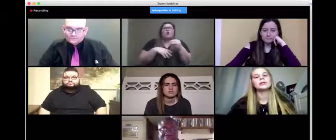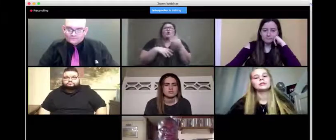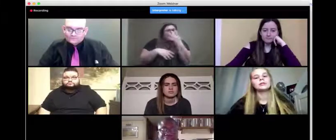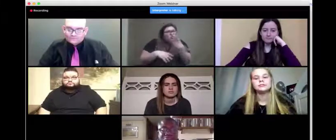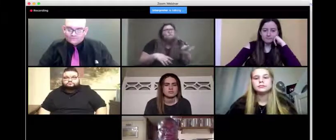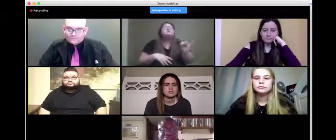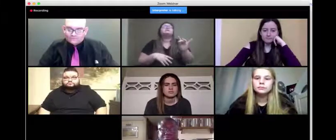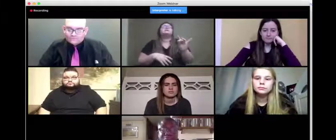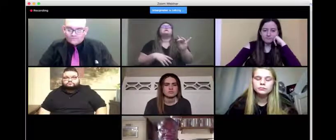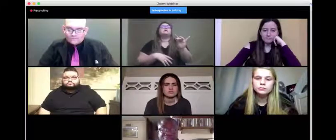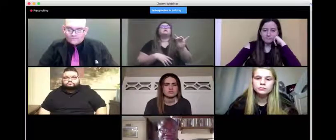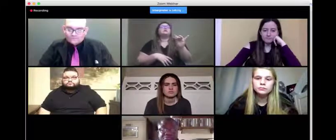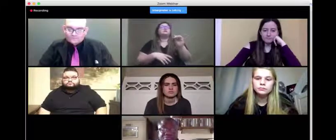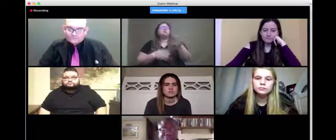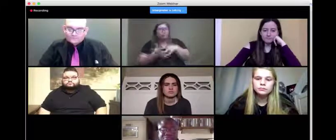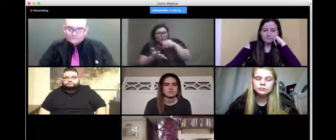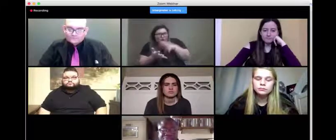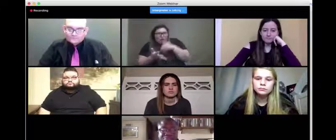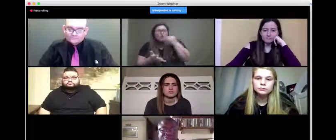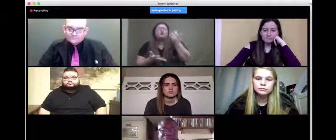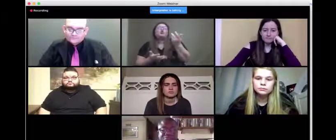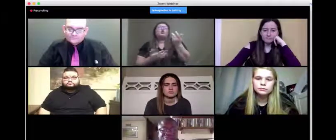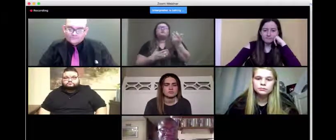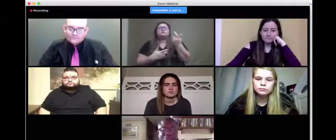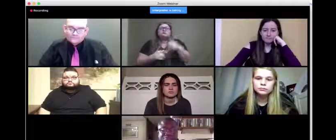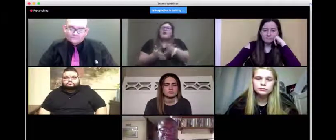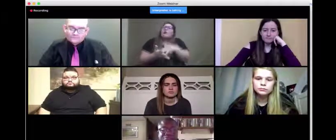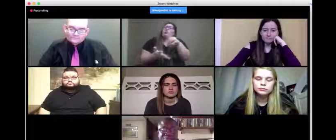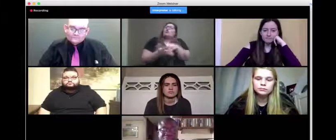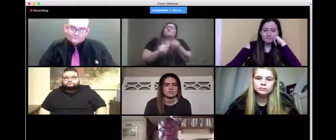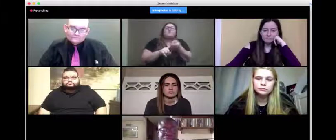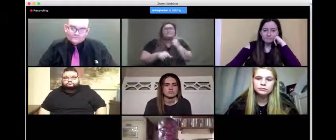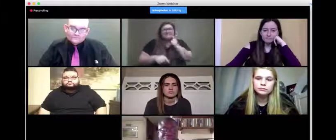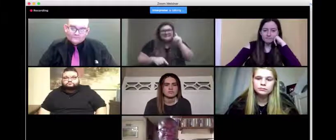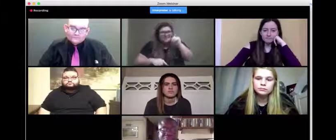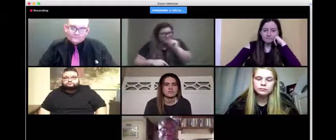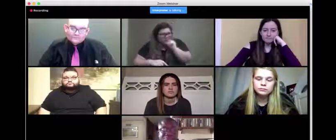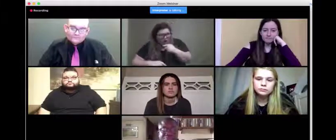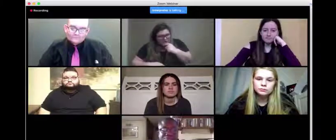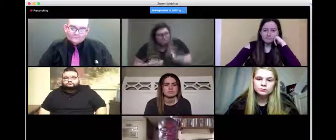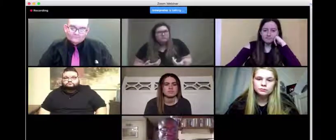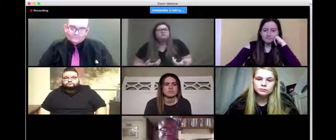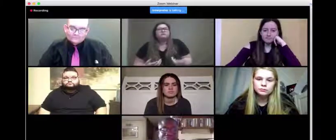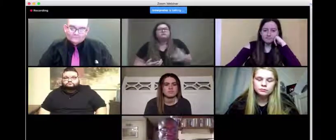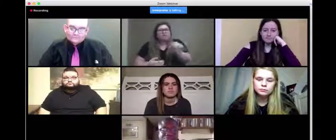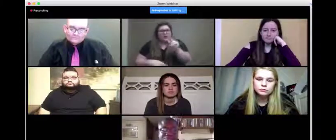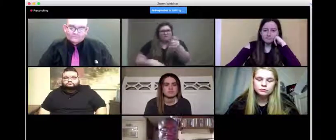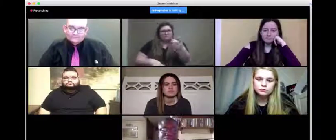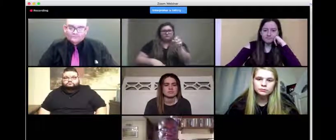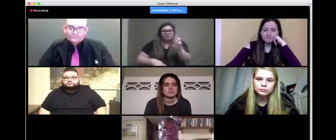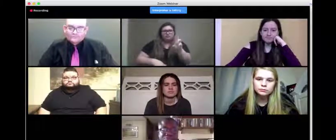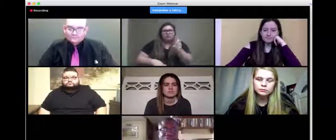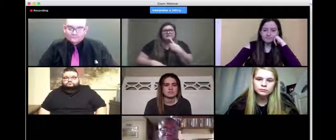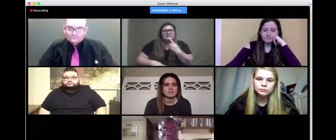to learn from deaf people. They should, instead of from hearing people, said, like Erin said. So